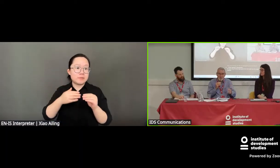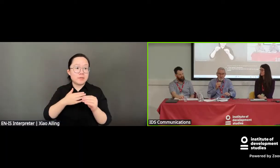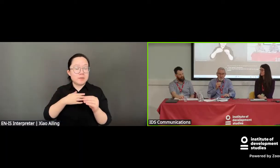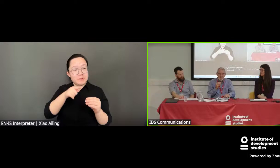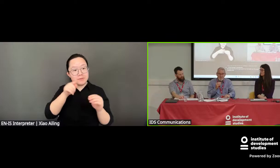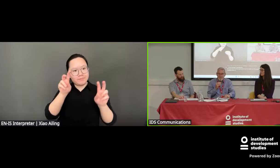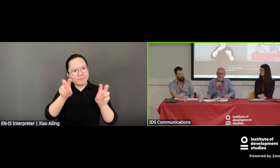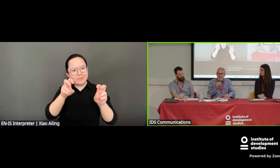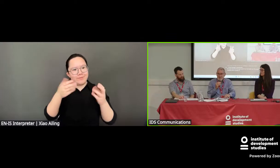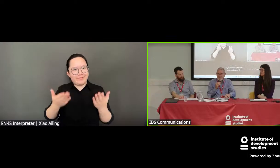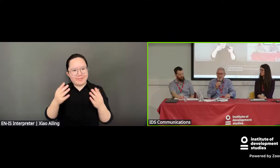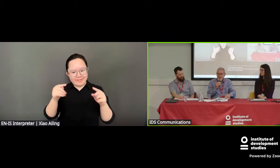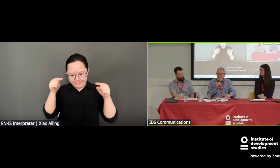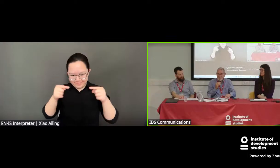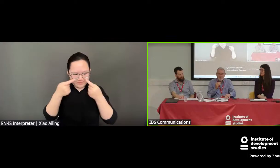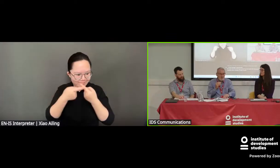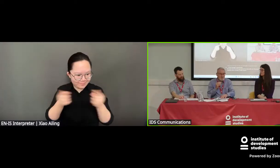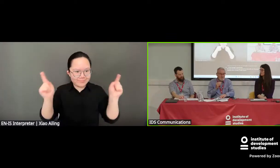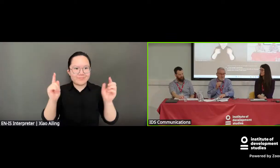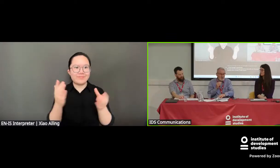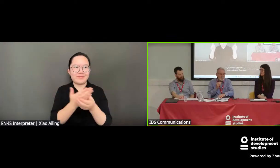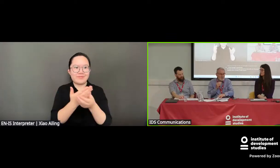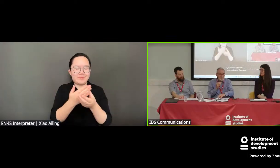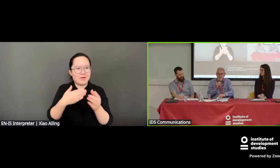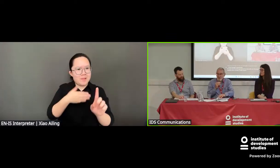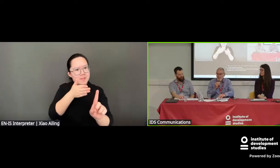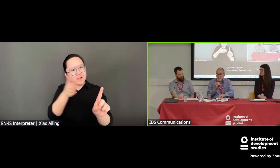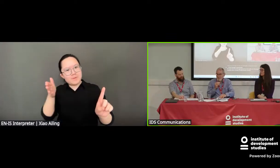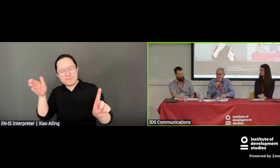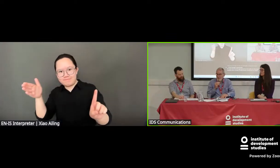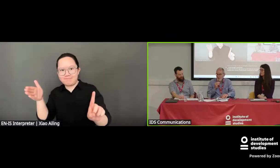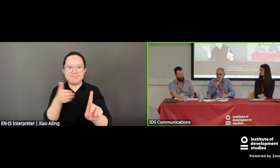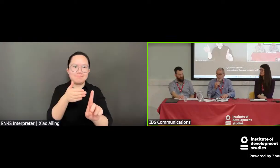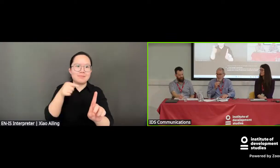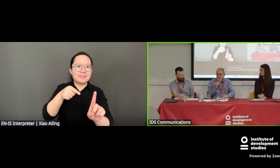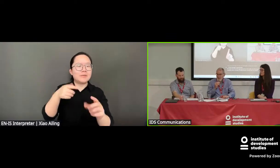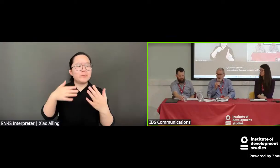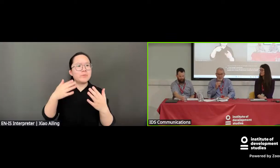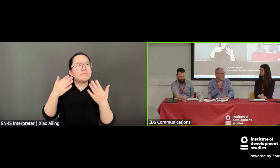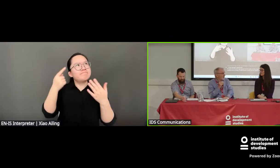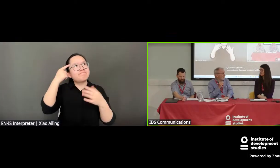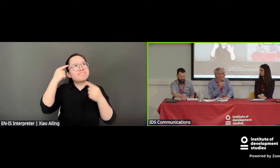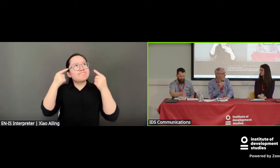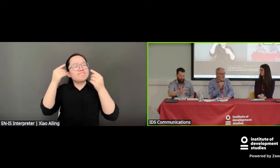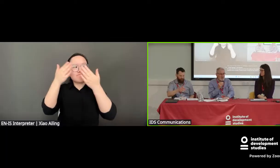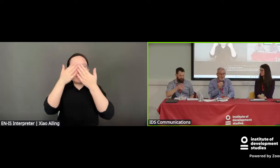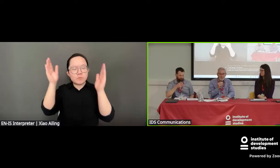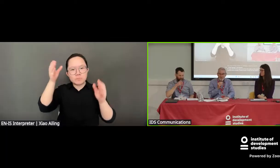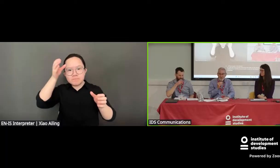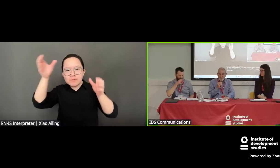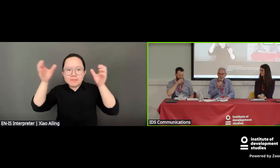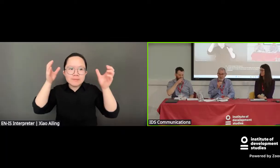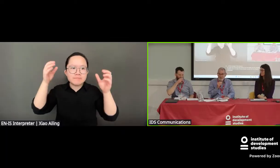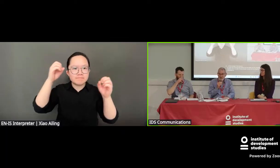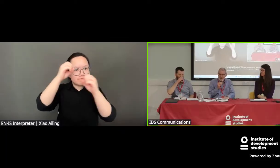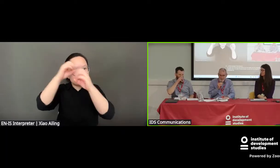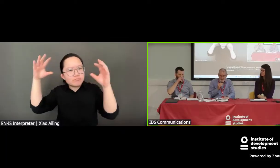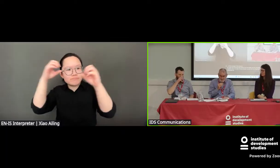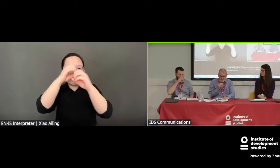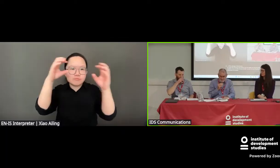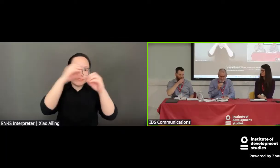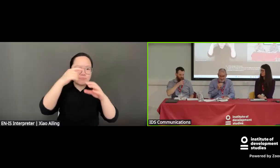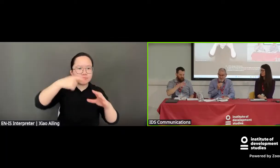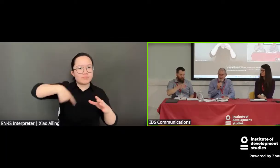our work and our commitment for inclusive development that's just power around the world. So thank you very, very much for all the speakers. Thank